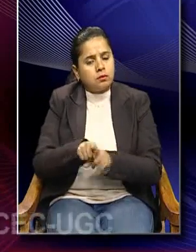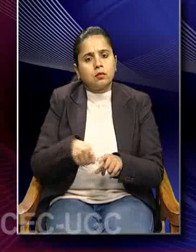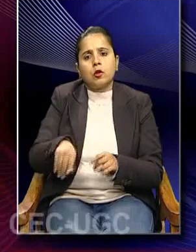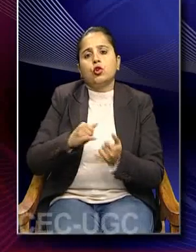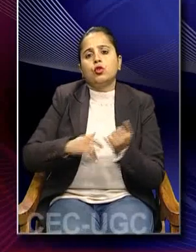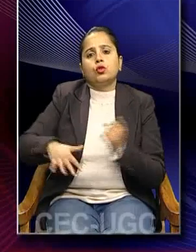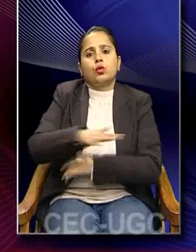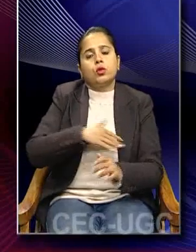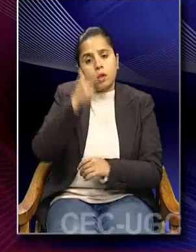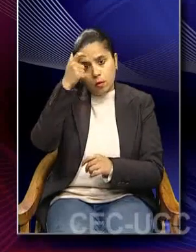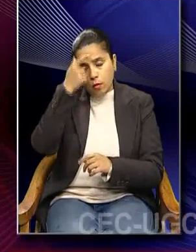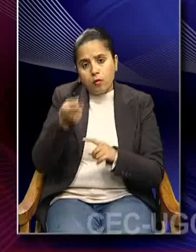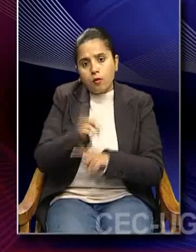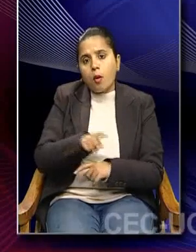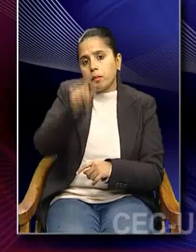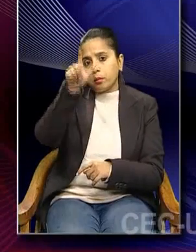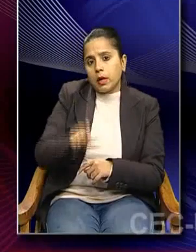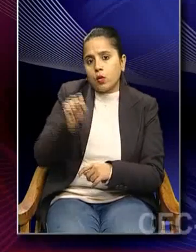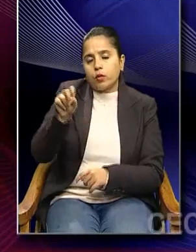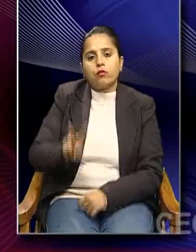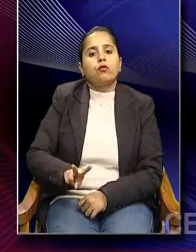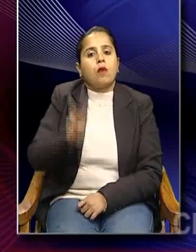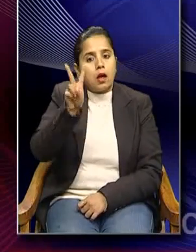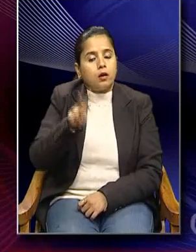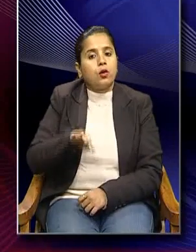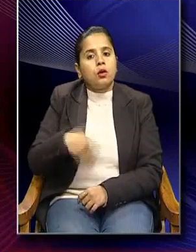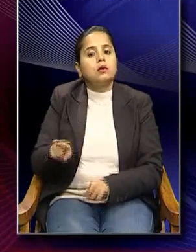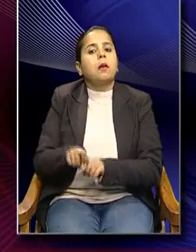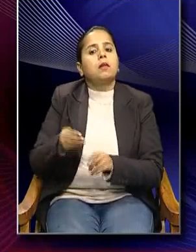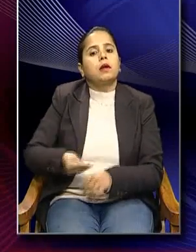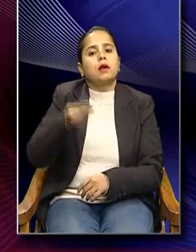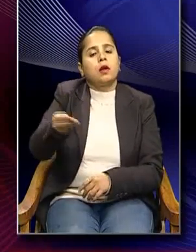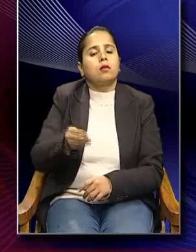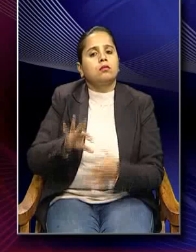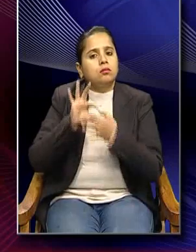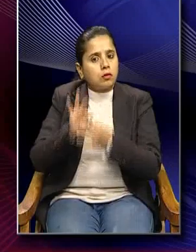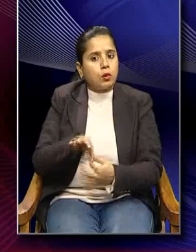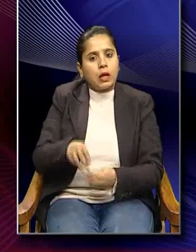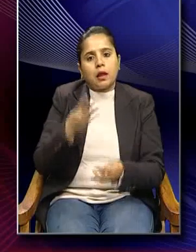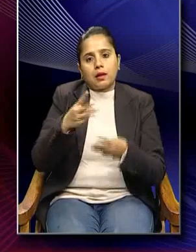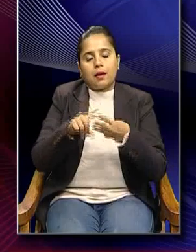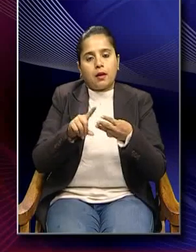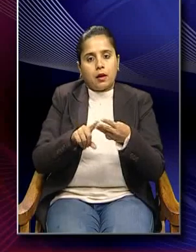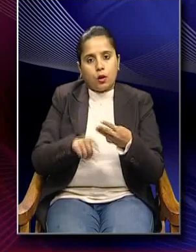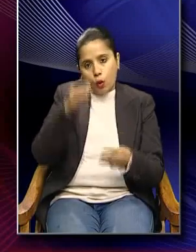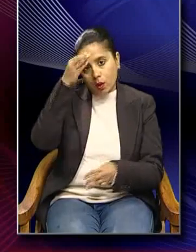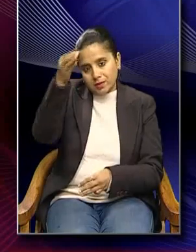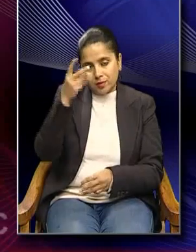social issue from the individual values allotted according to these three concepts